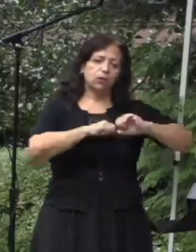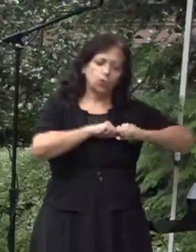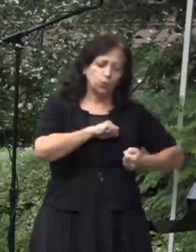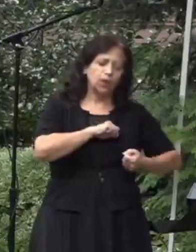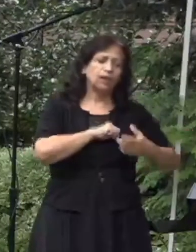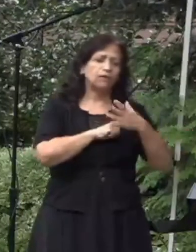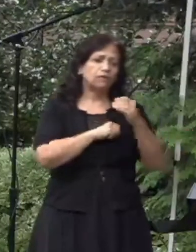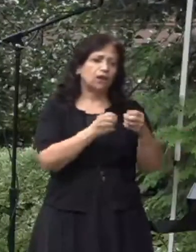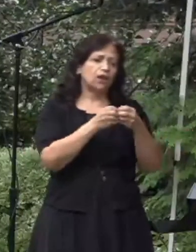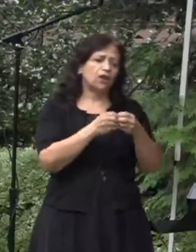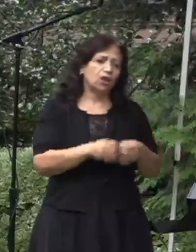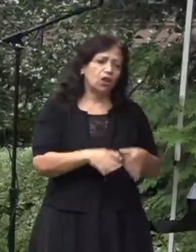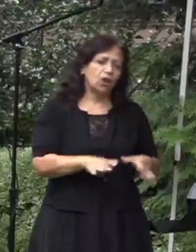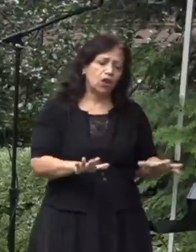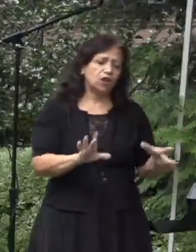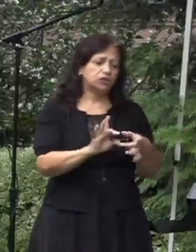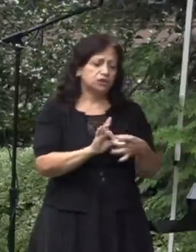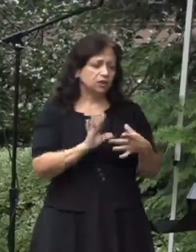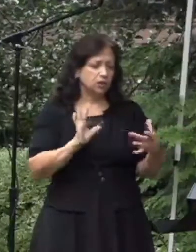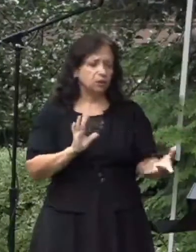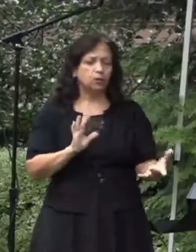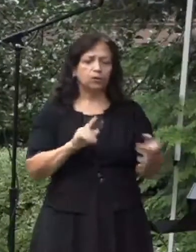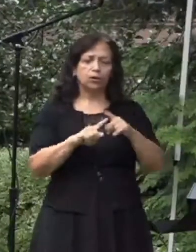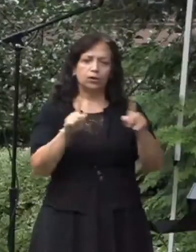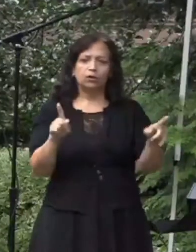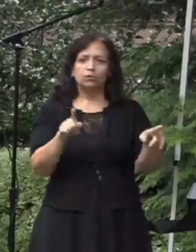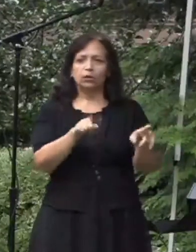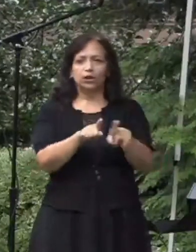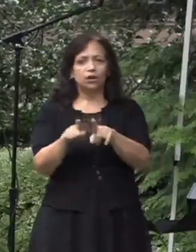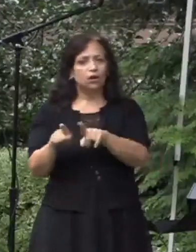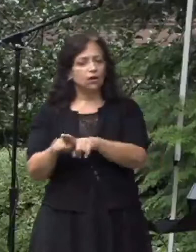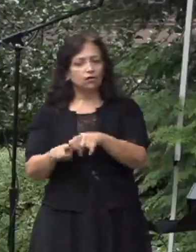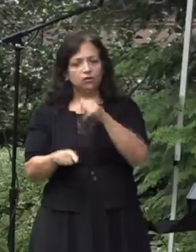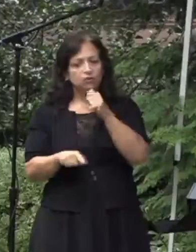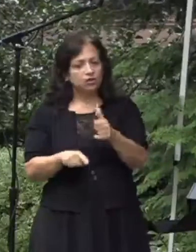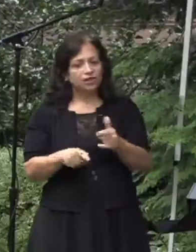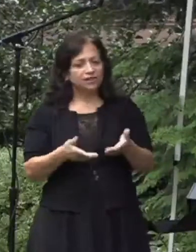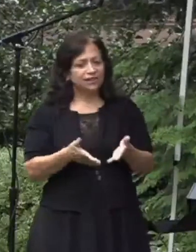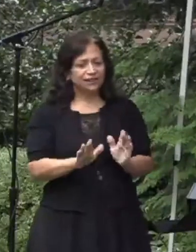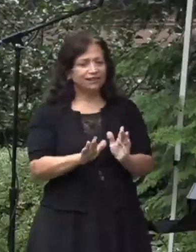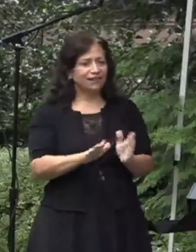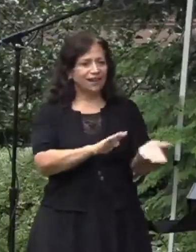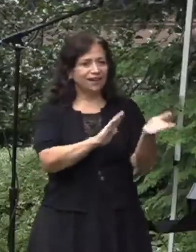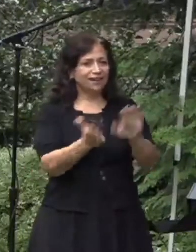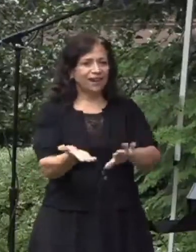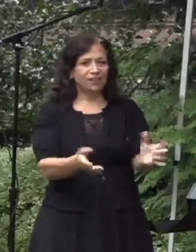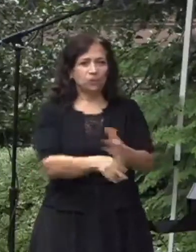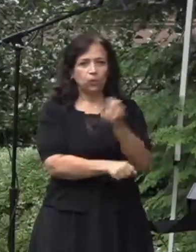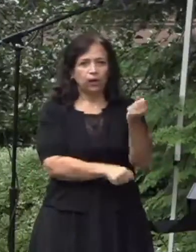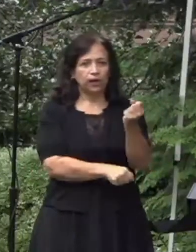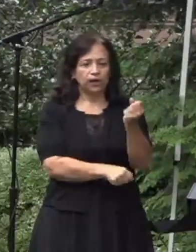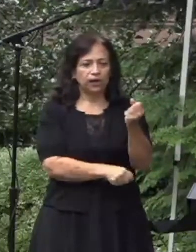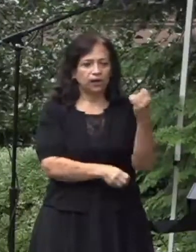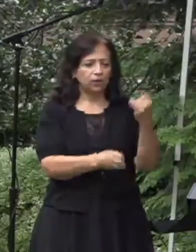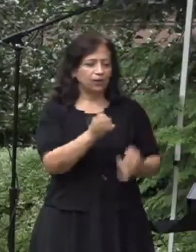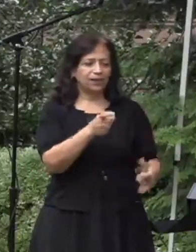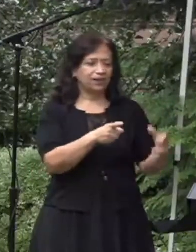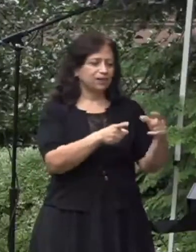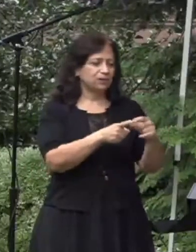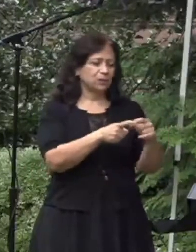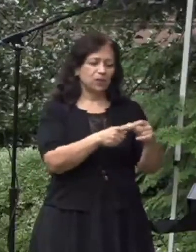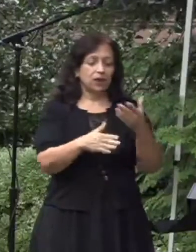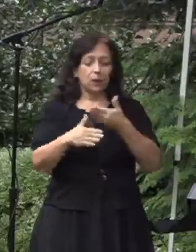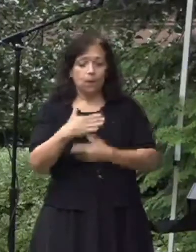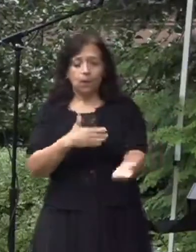grief and loss, but it also doesn't let death get the last word. Being